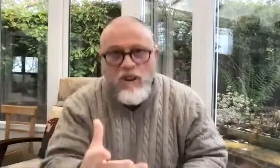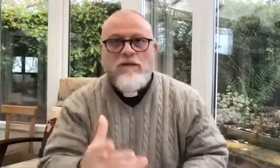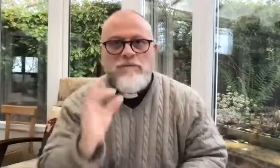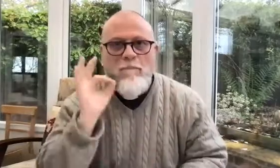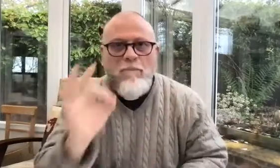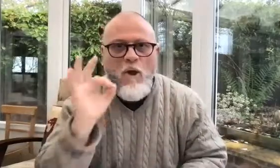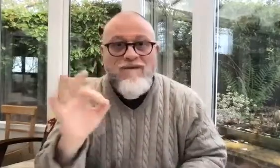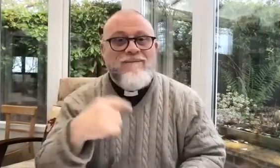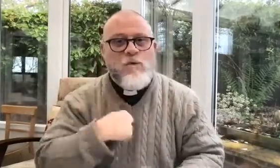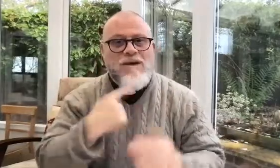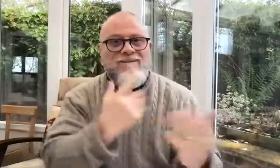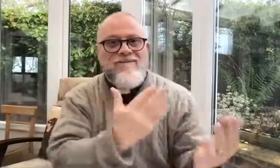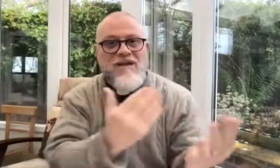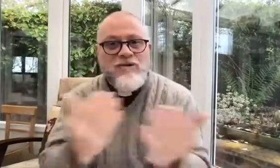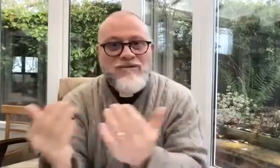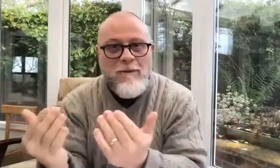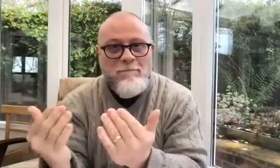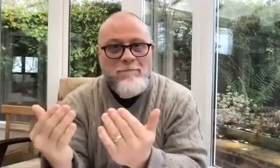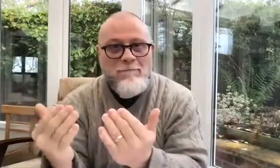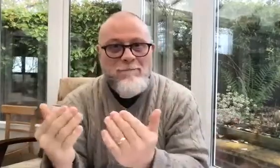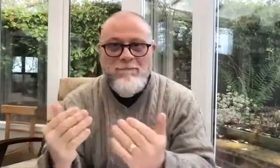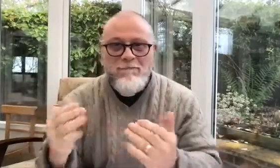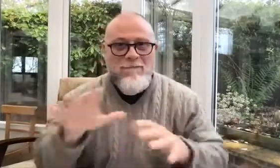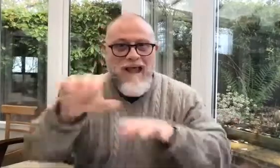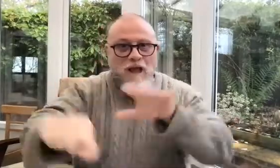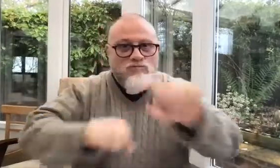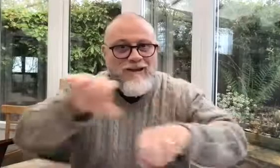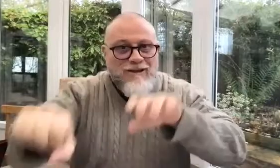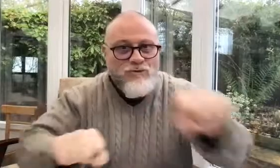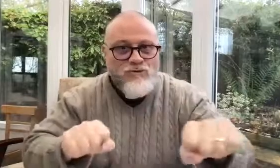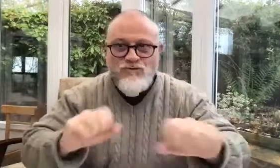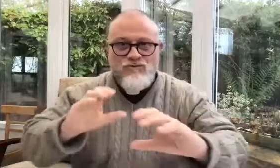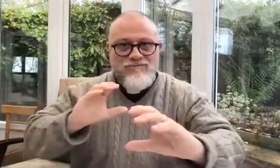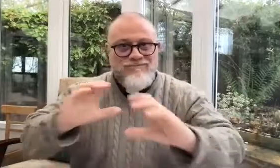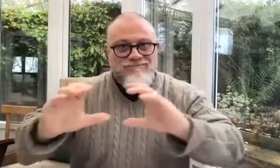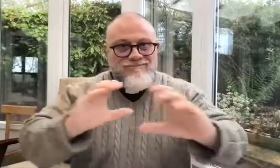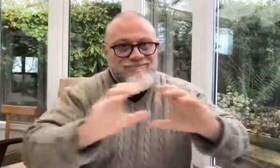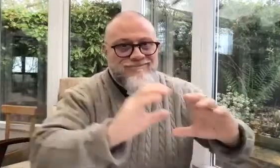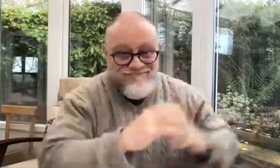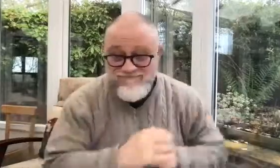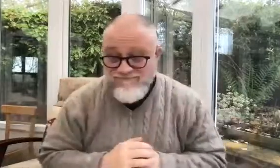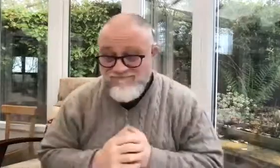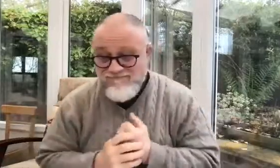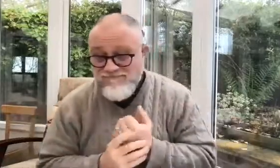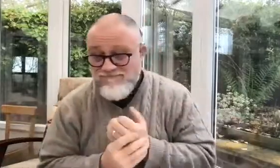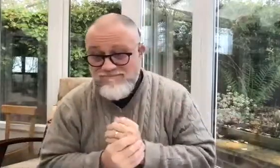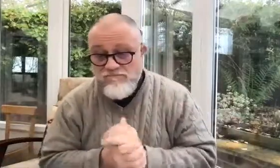Technology has been brilliant. It's been perfect for outreach, for